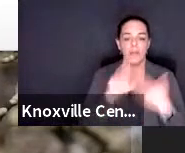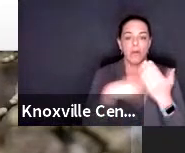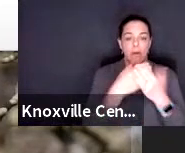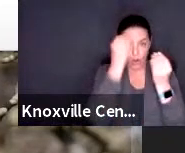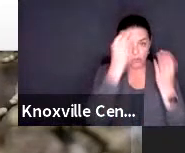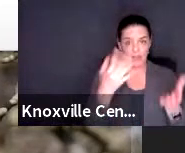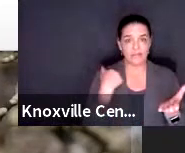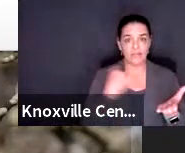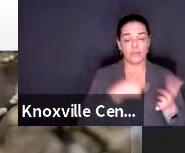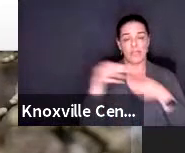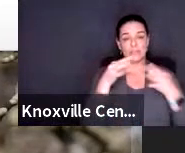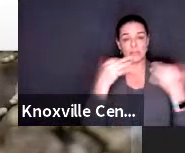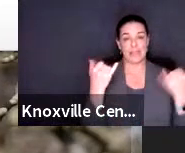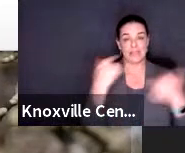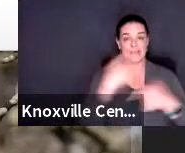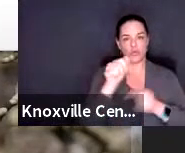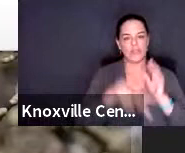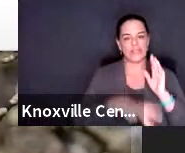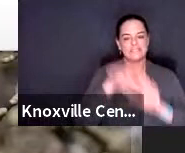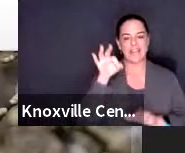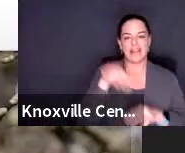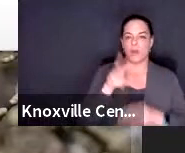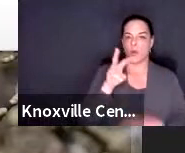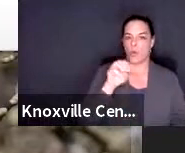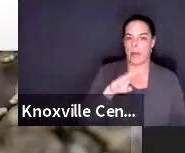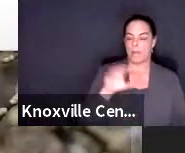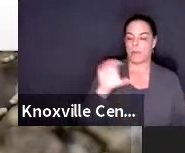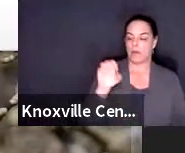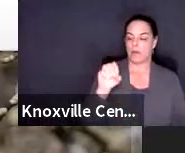our website. You can find it at